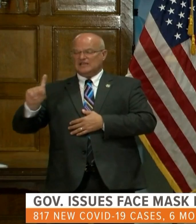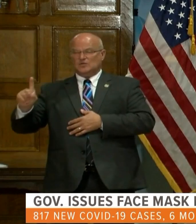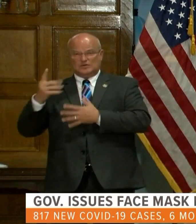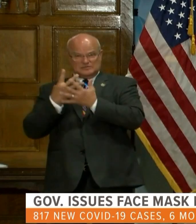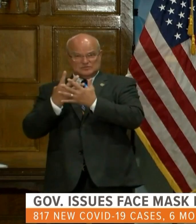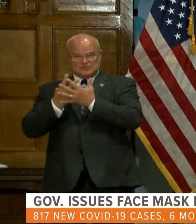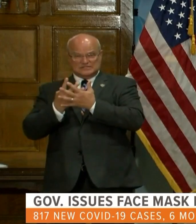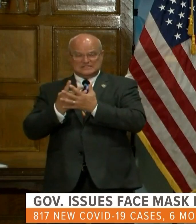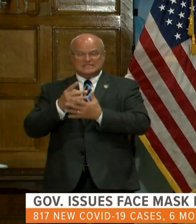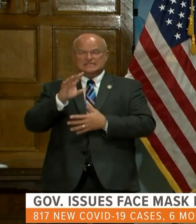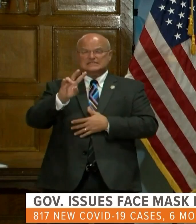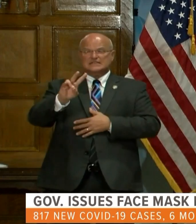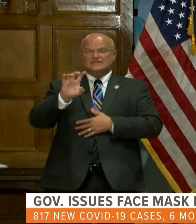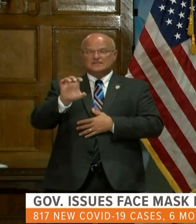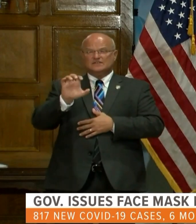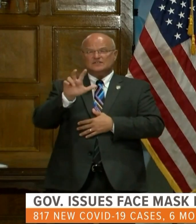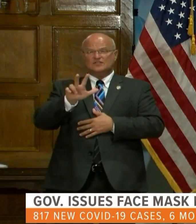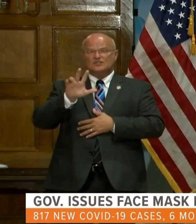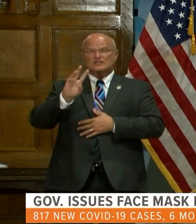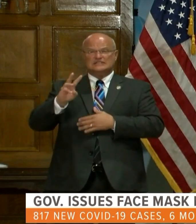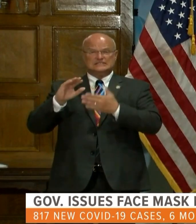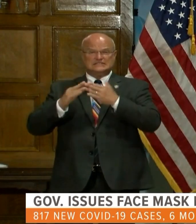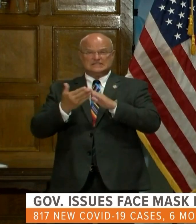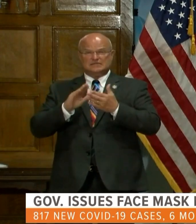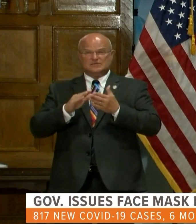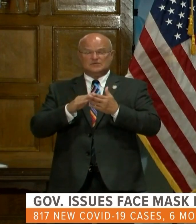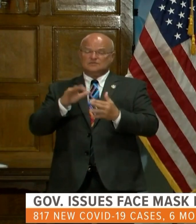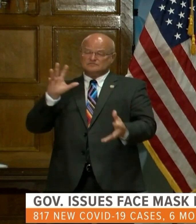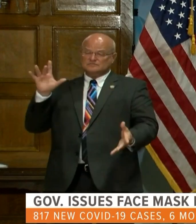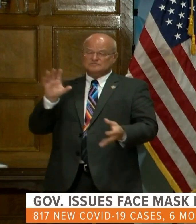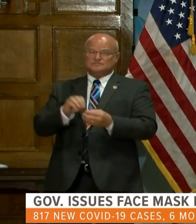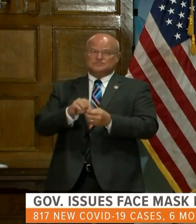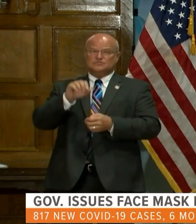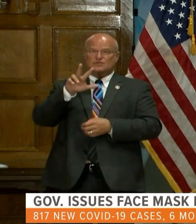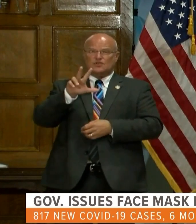facilities, 736 in the community. Our total cases are